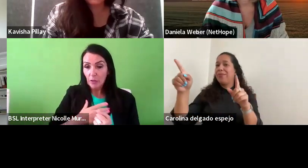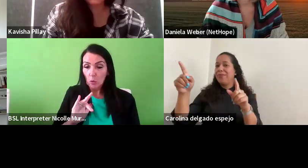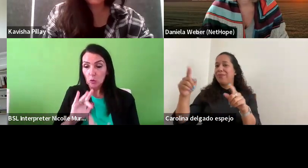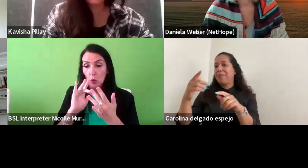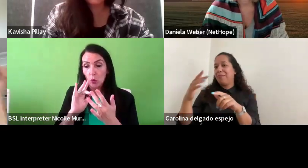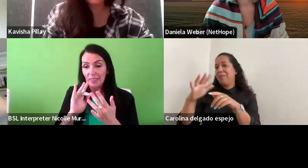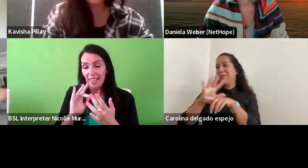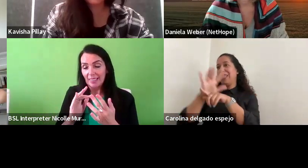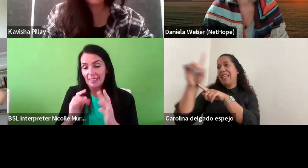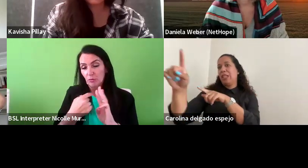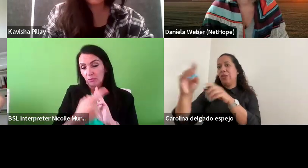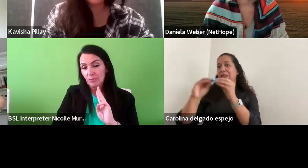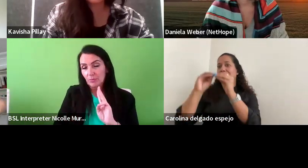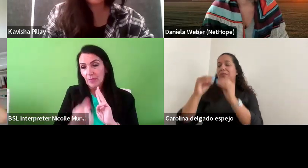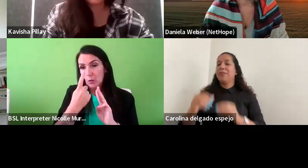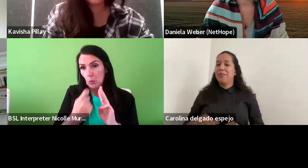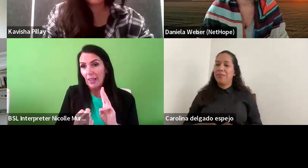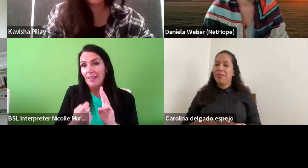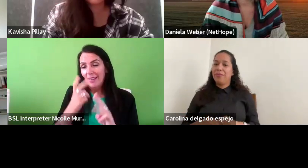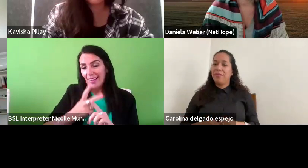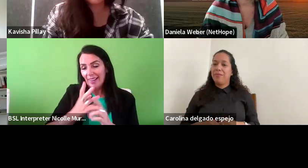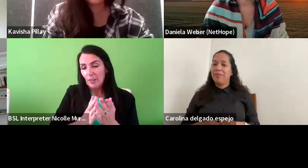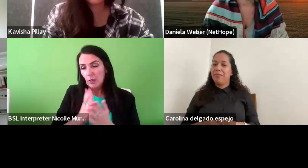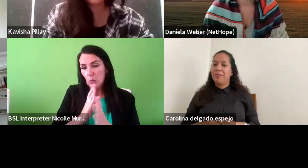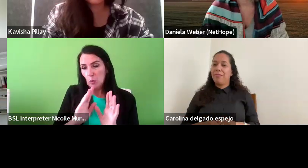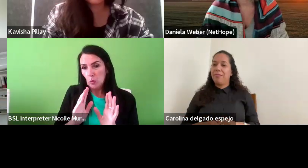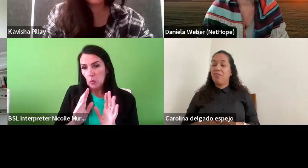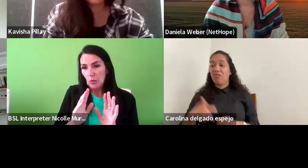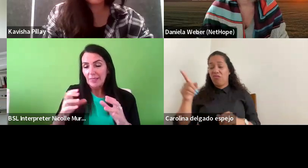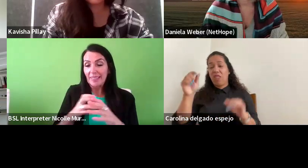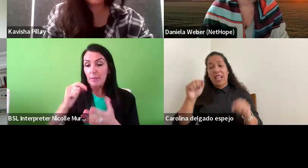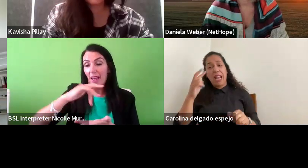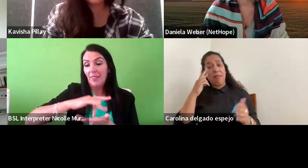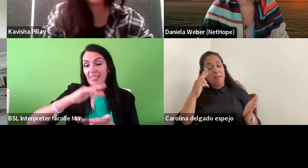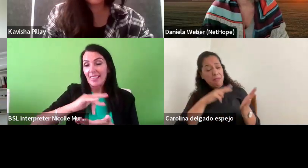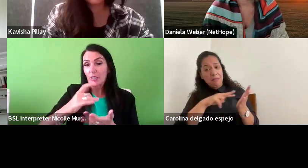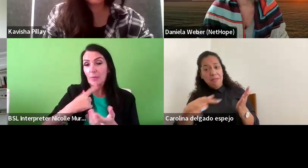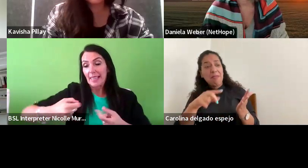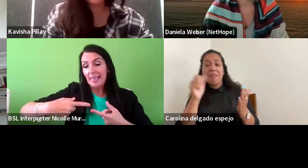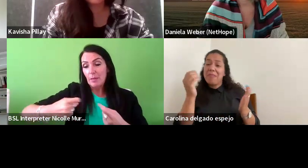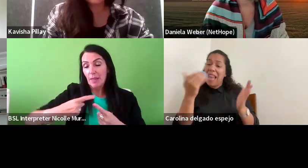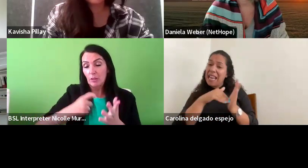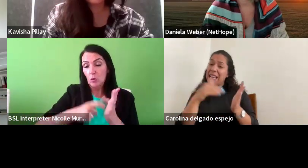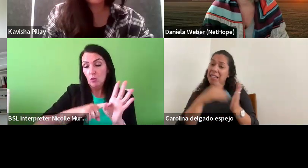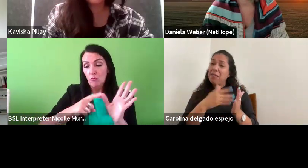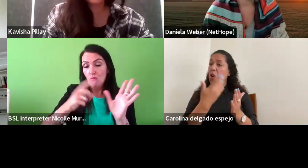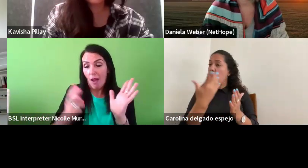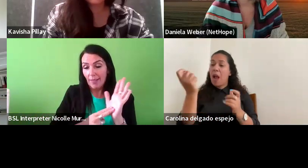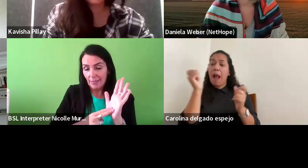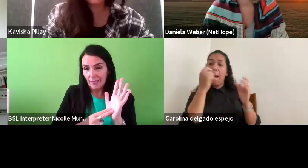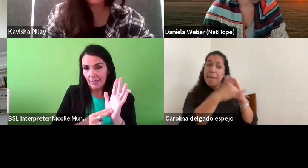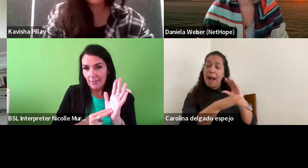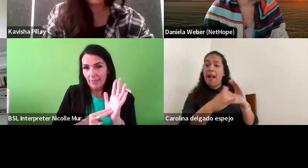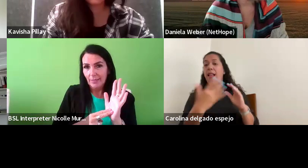with our contributors, you can do this via the team here at the center. Please send an email to Ryan, and Ryan's